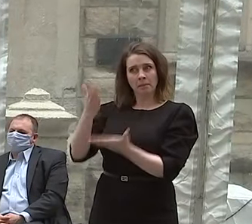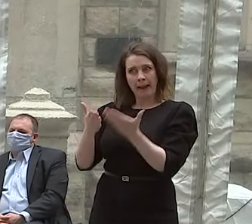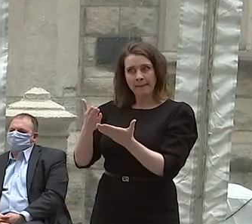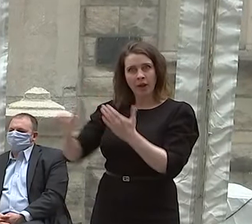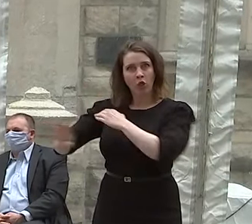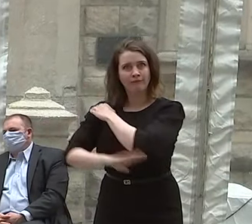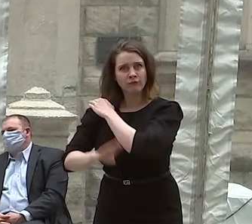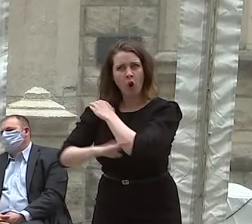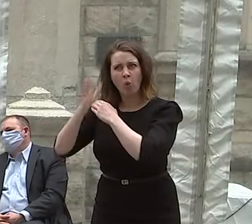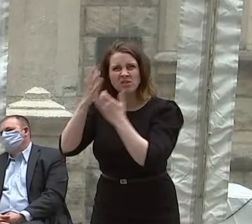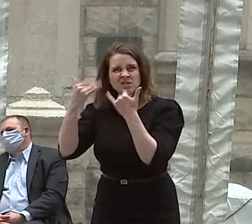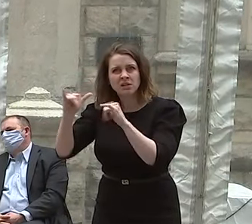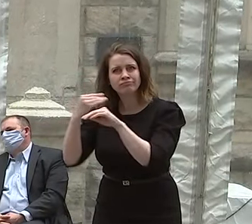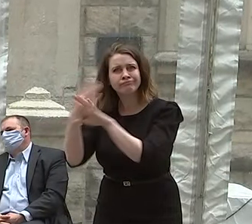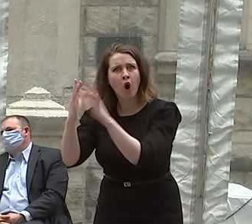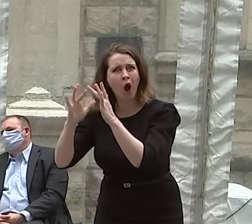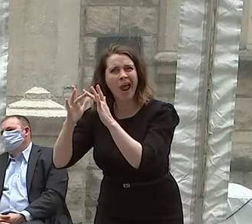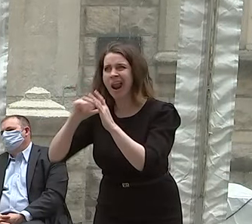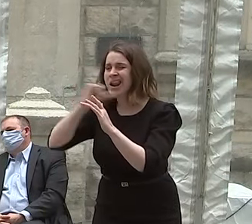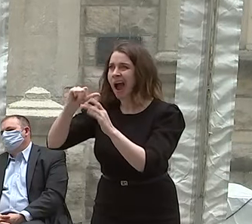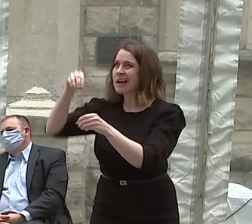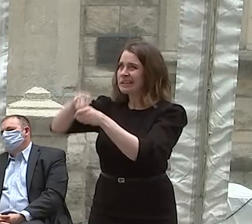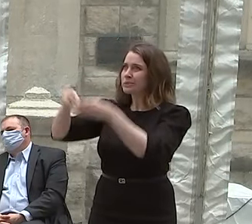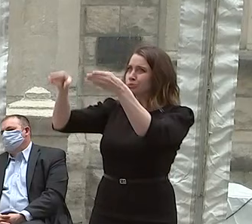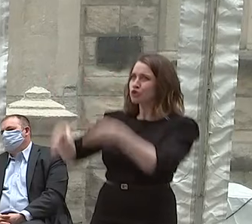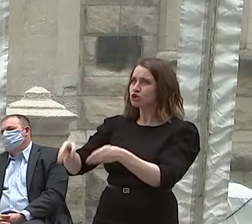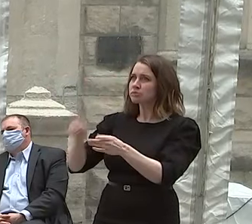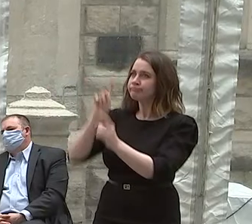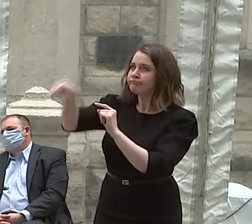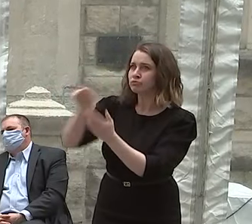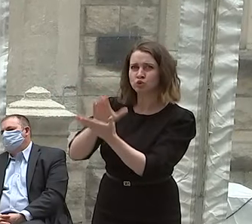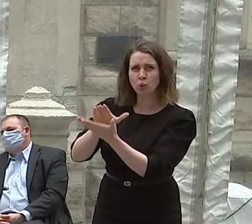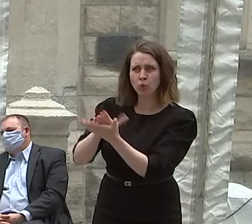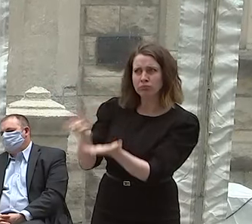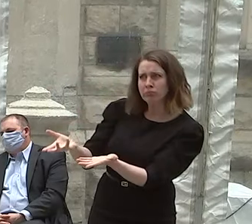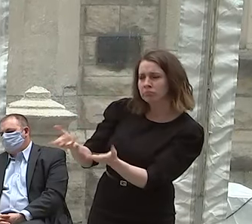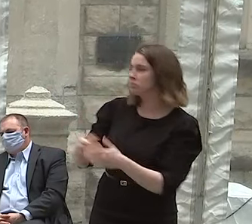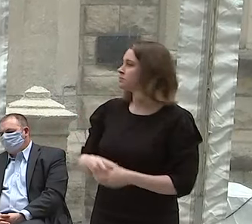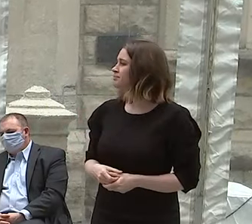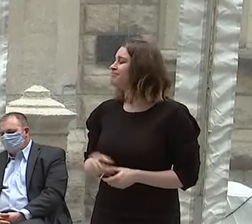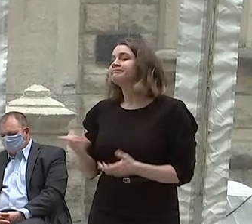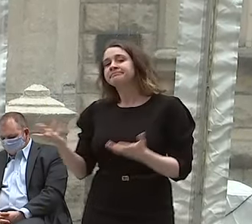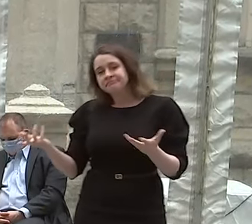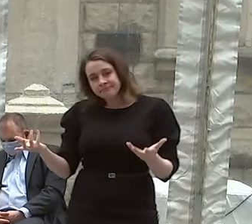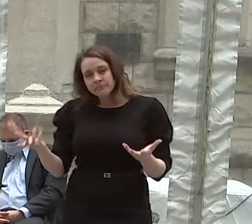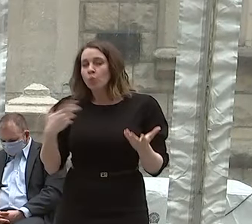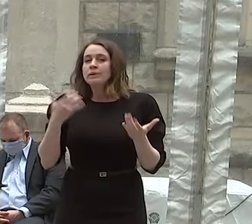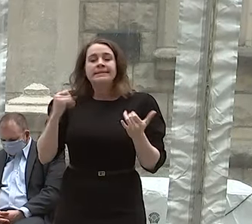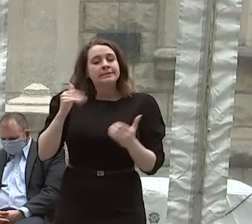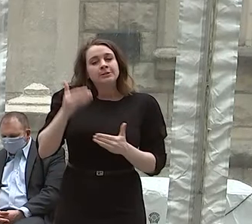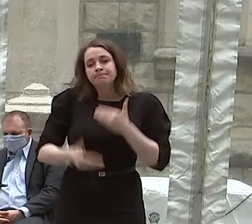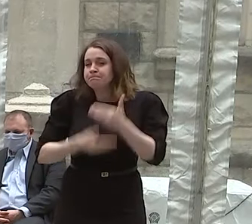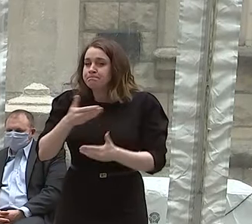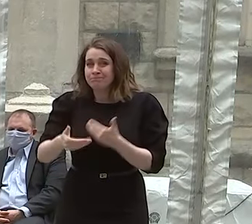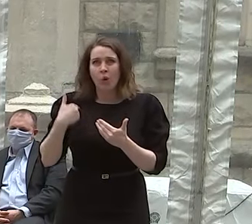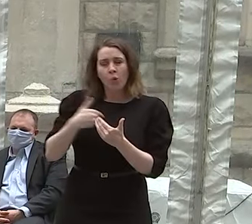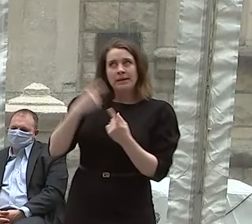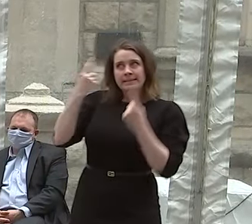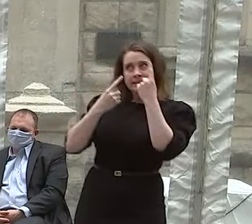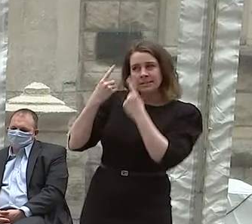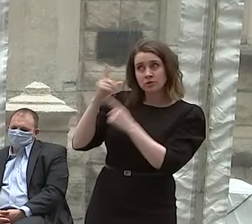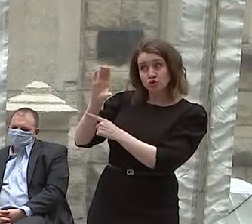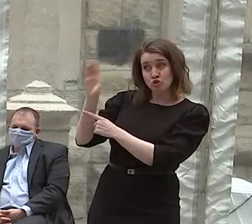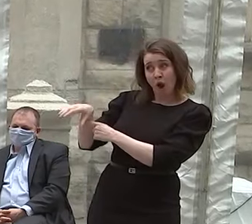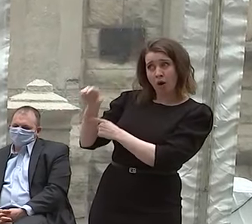know that at this stage, but I think one of the things that all of us are thinking about, and obviously CPS as well, is what